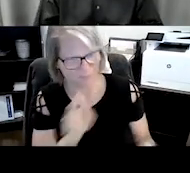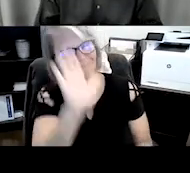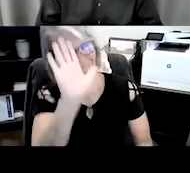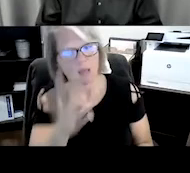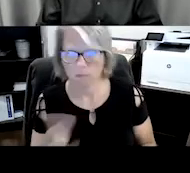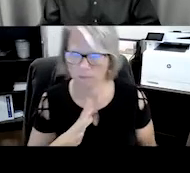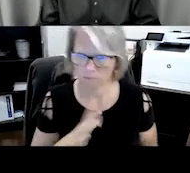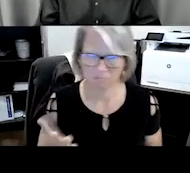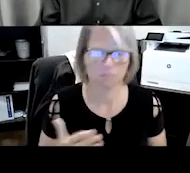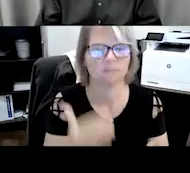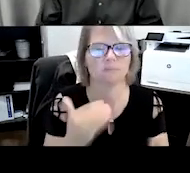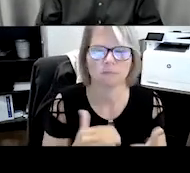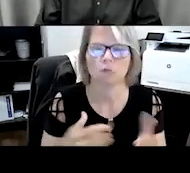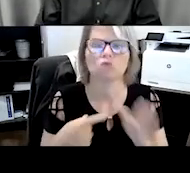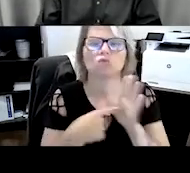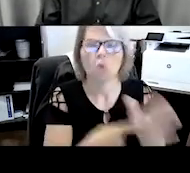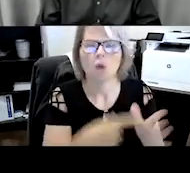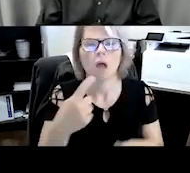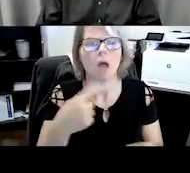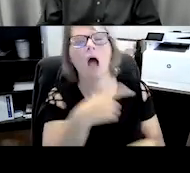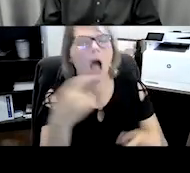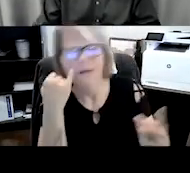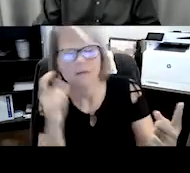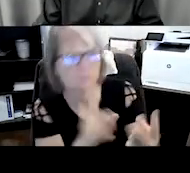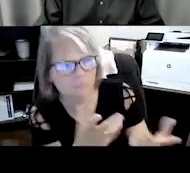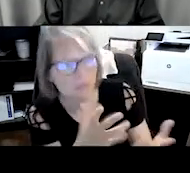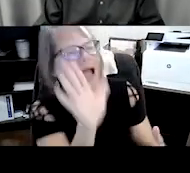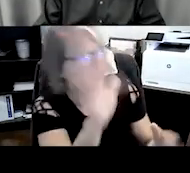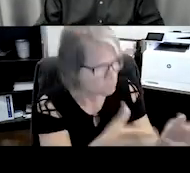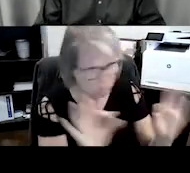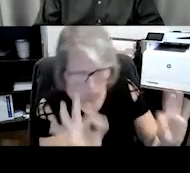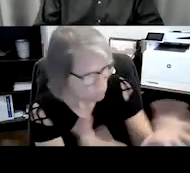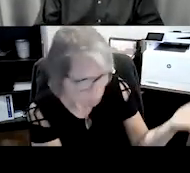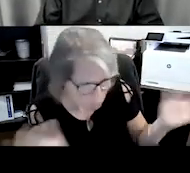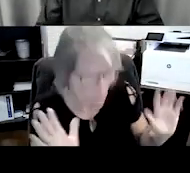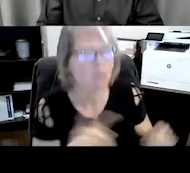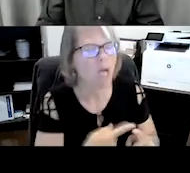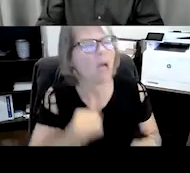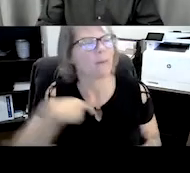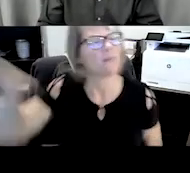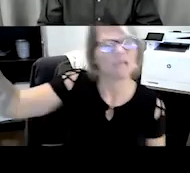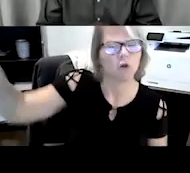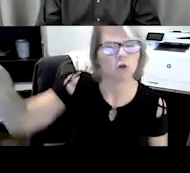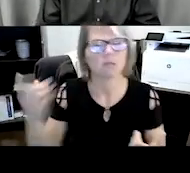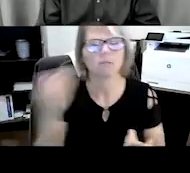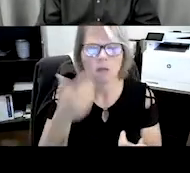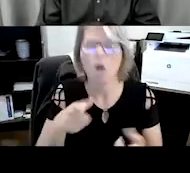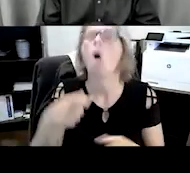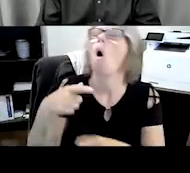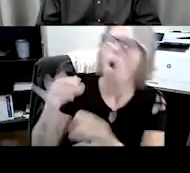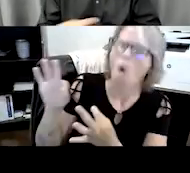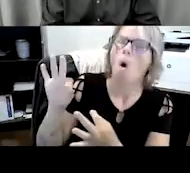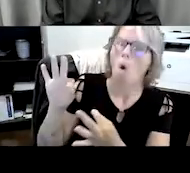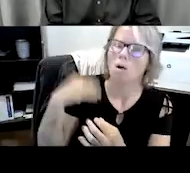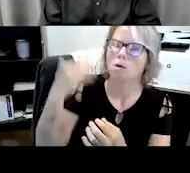way to approach us other than to just wave and say hi. Show us where you're going to be. If we need help,